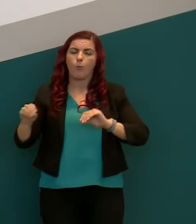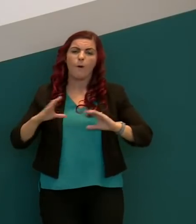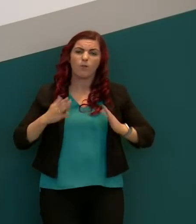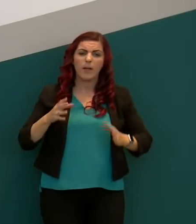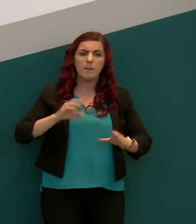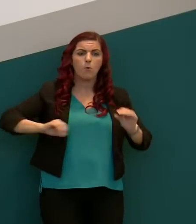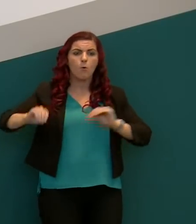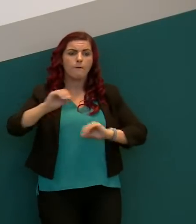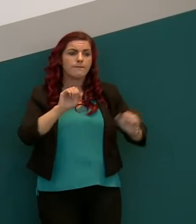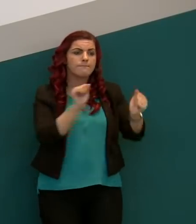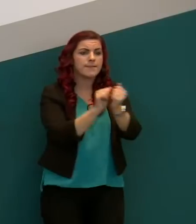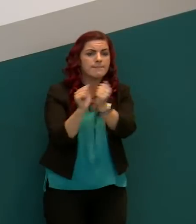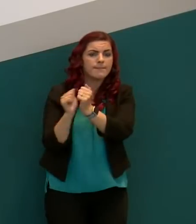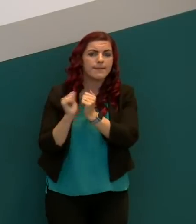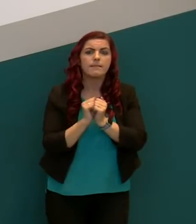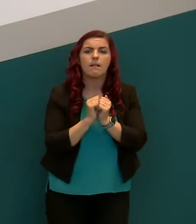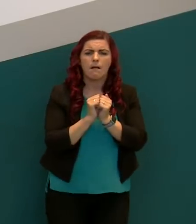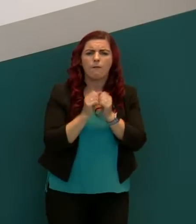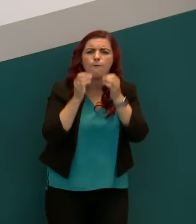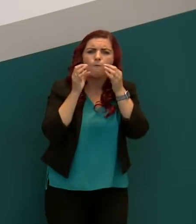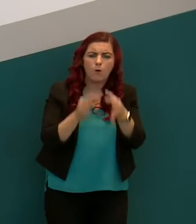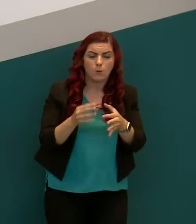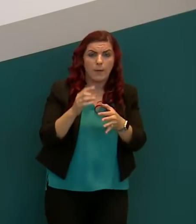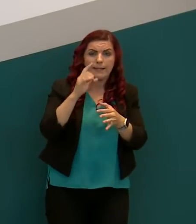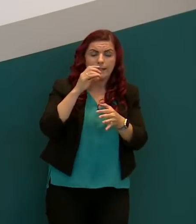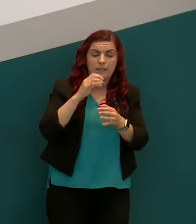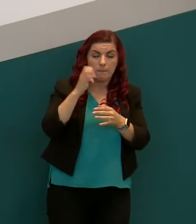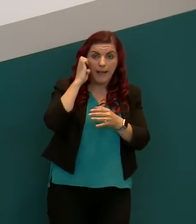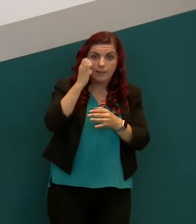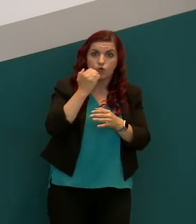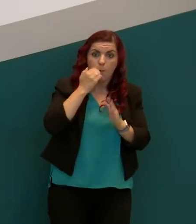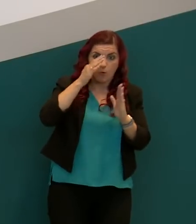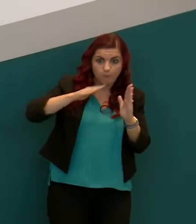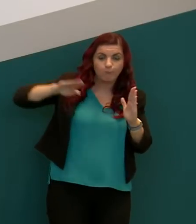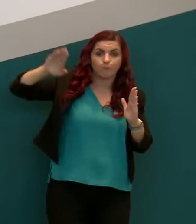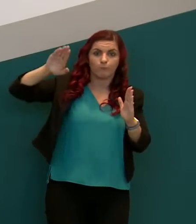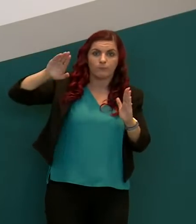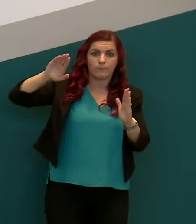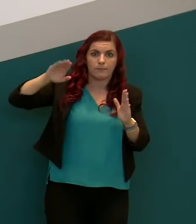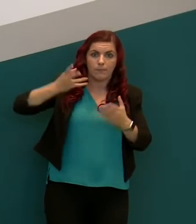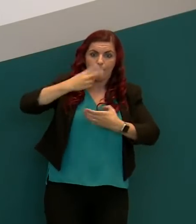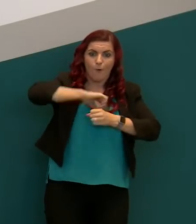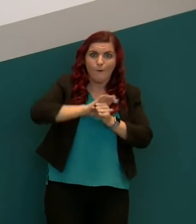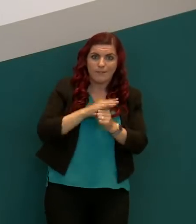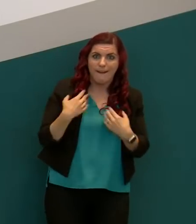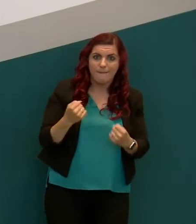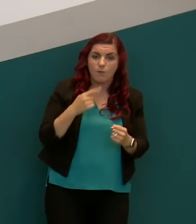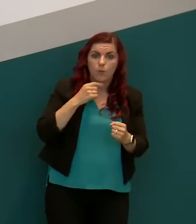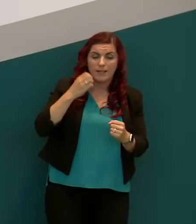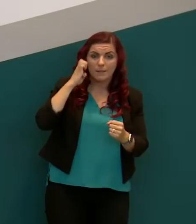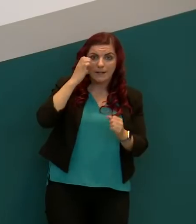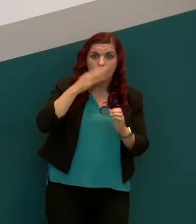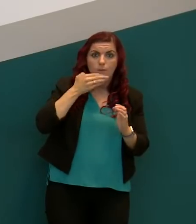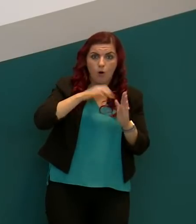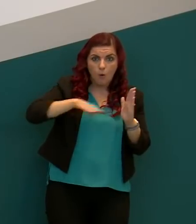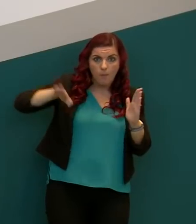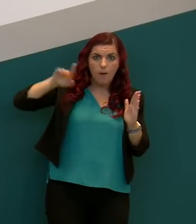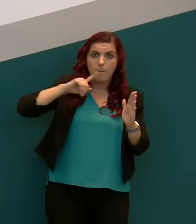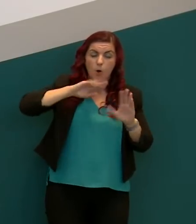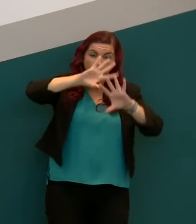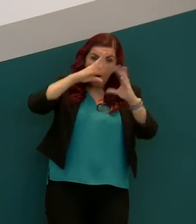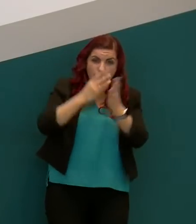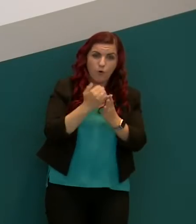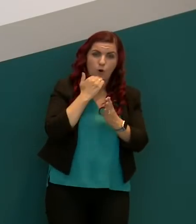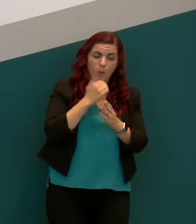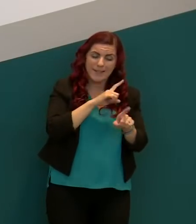people congregate with one another, that we will see an increase in cases. But we need to keep the overall number as low